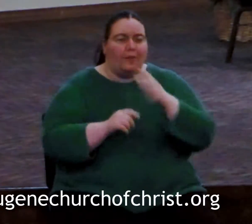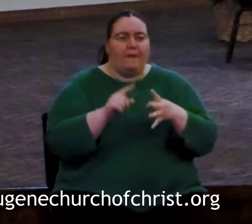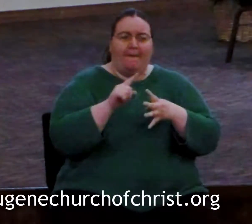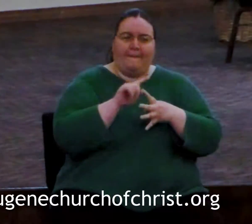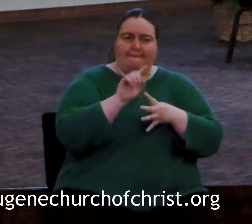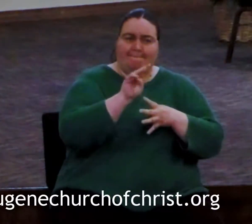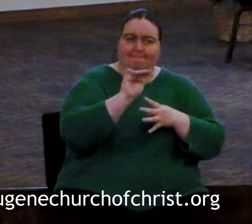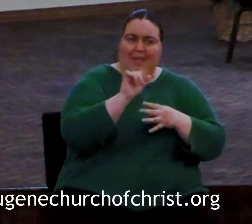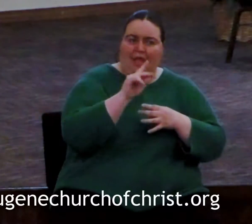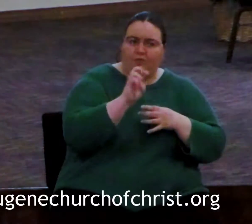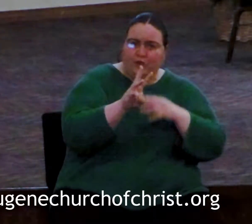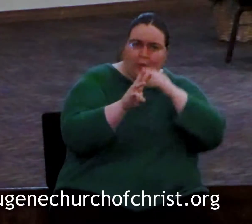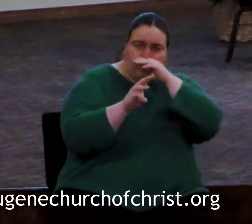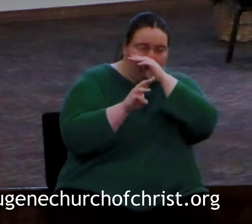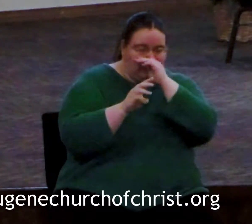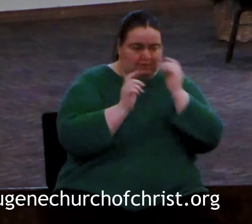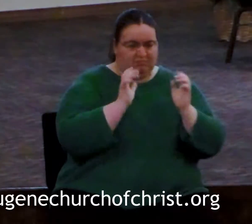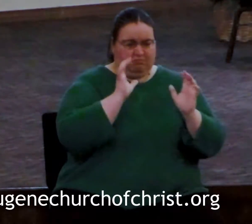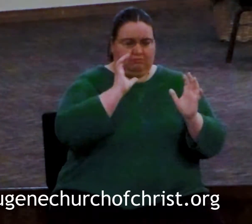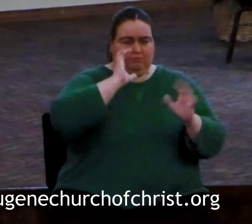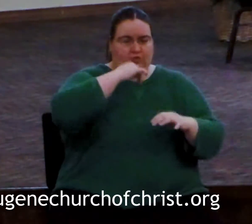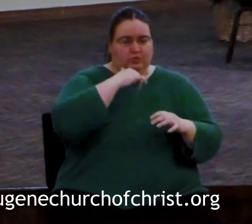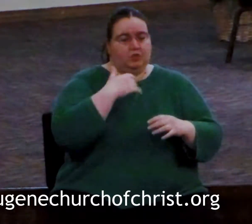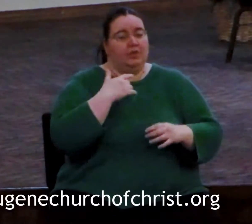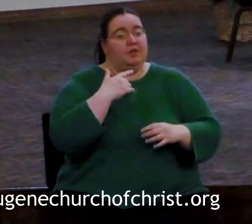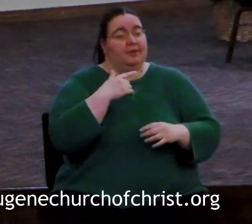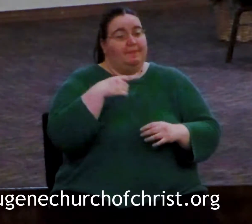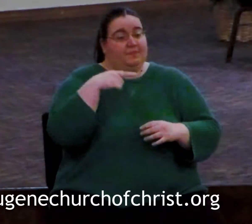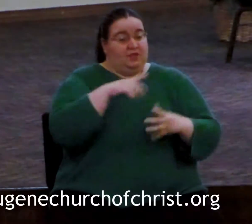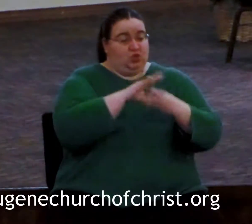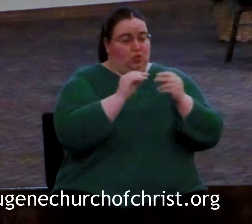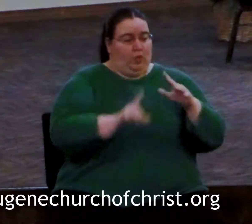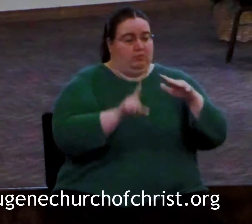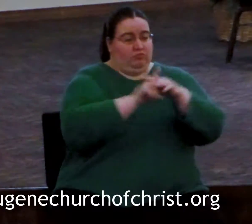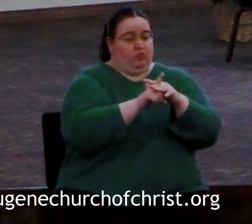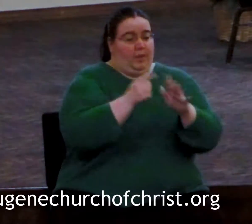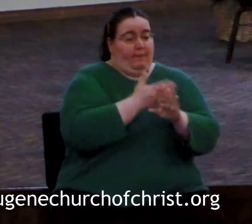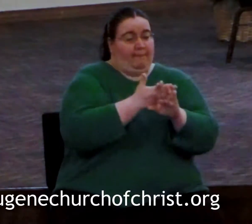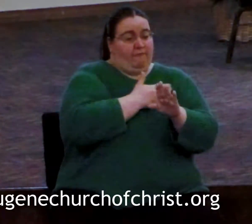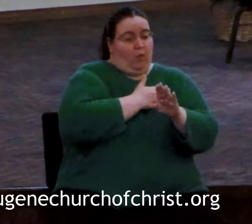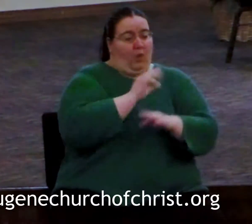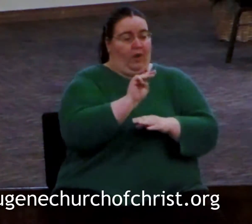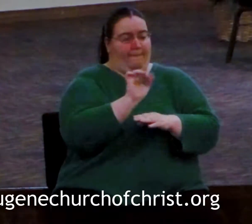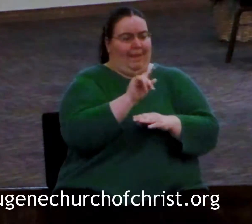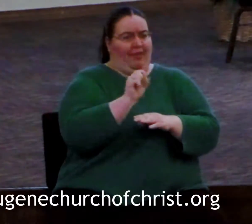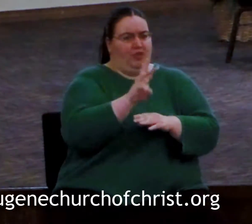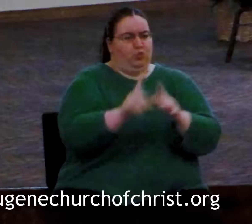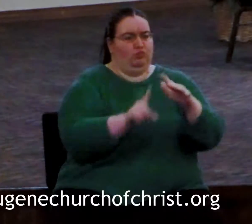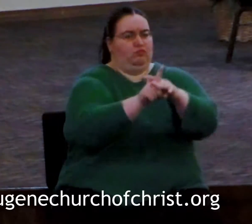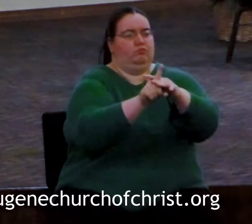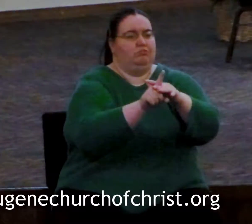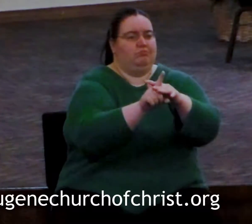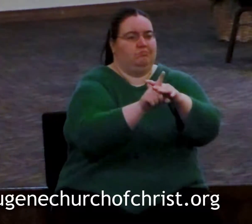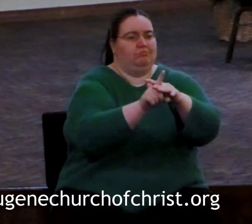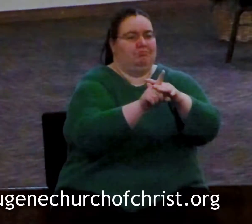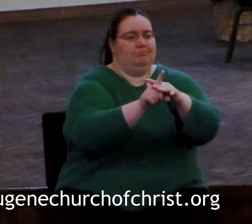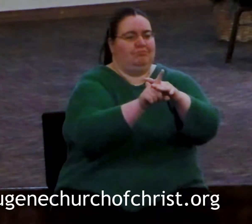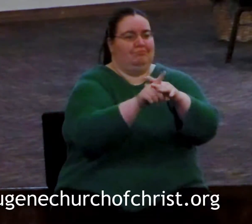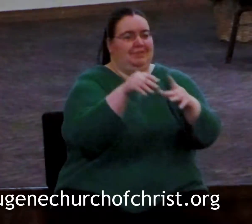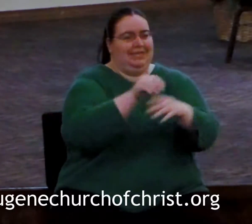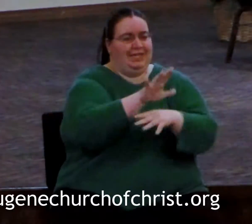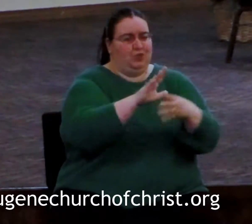spot because Matthew has not been called as a disciple yet in his account. Now, most of the historians will feel like